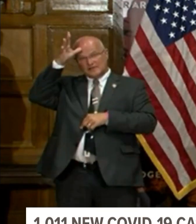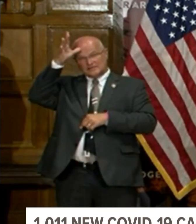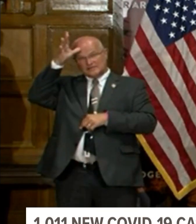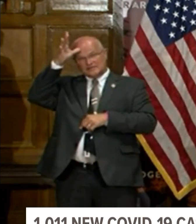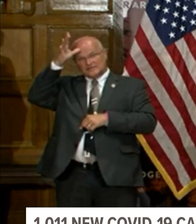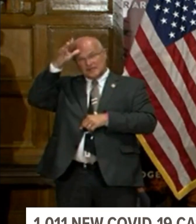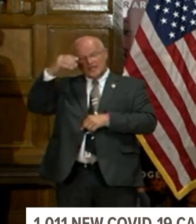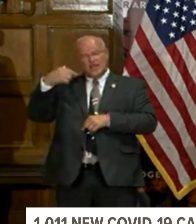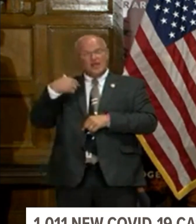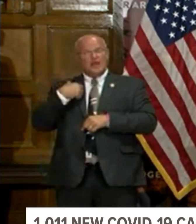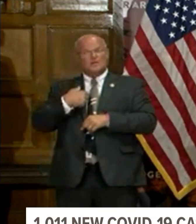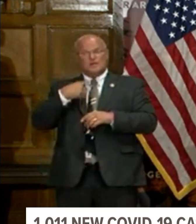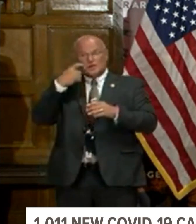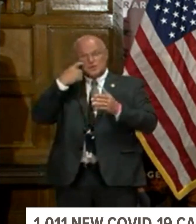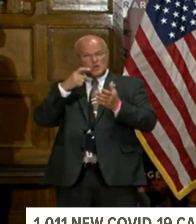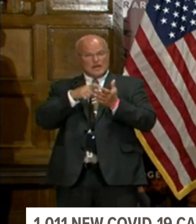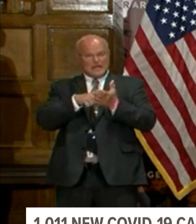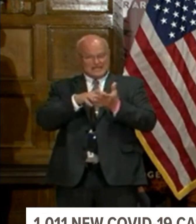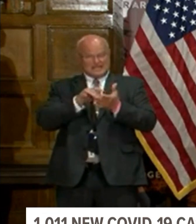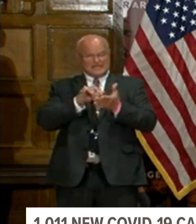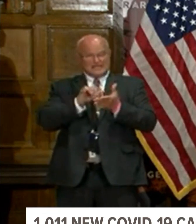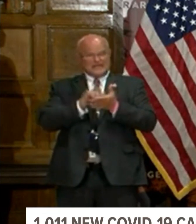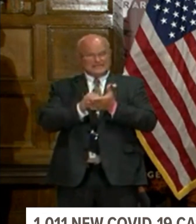families. And we recognize that